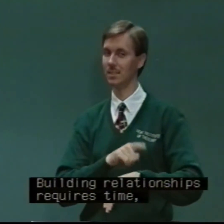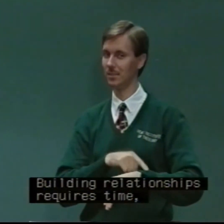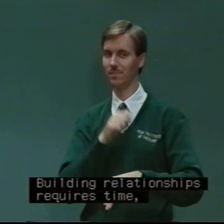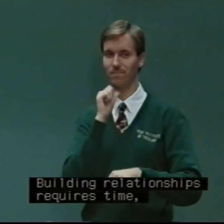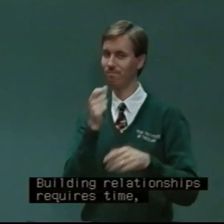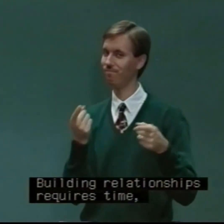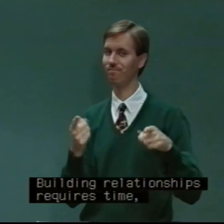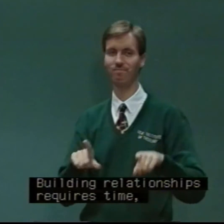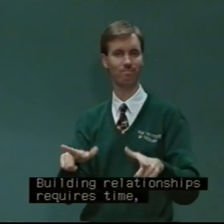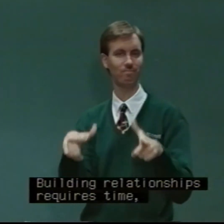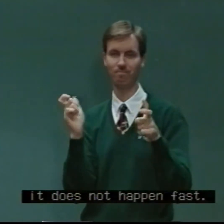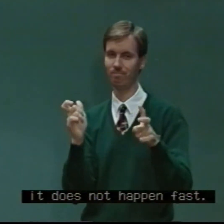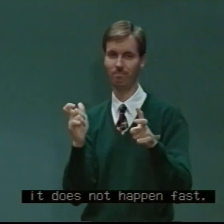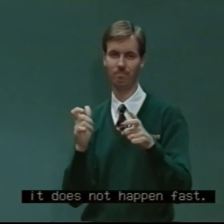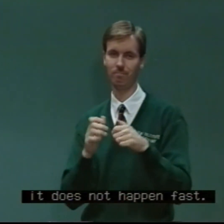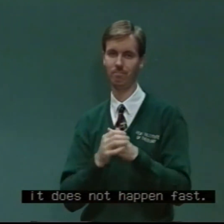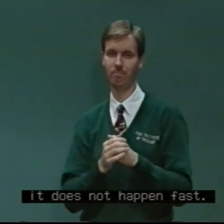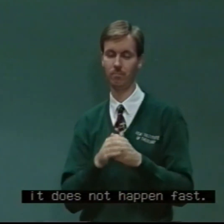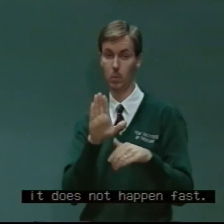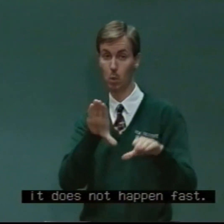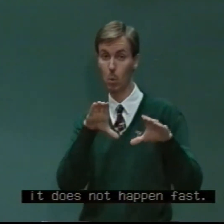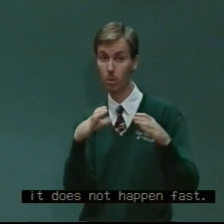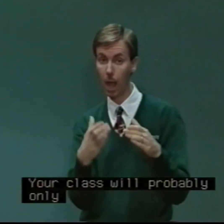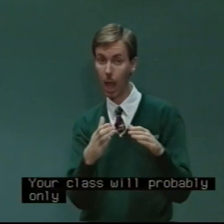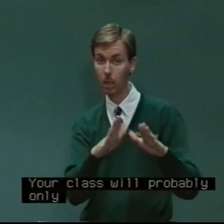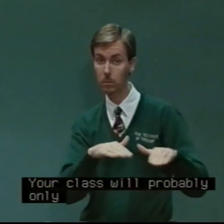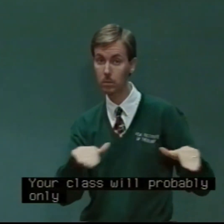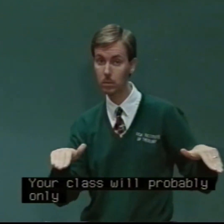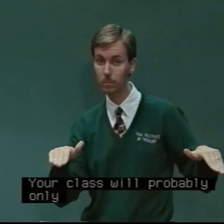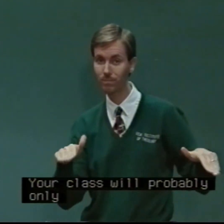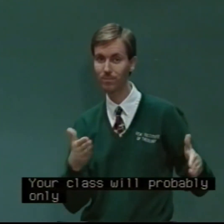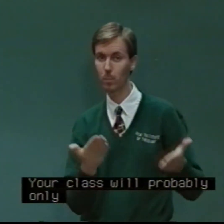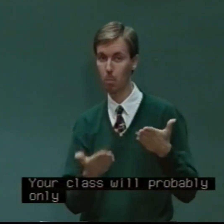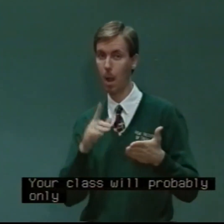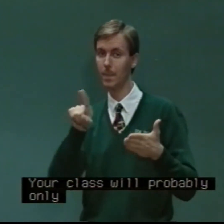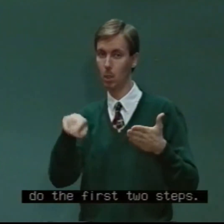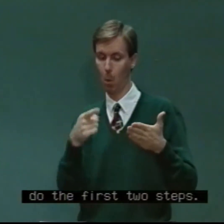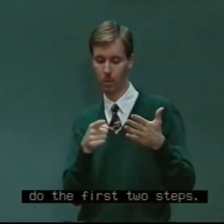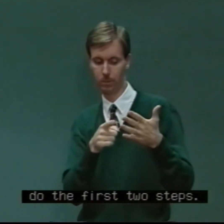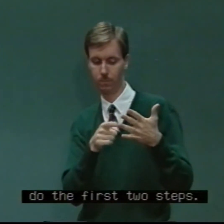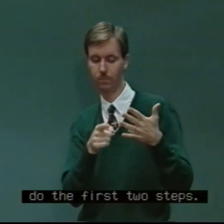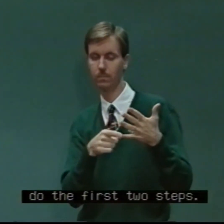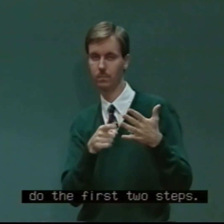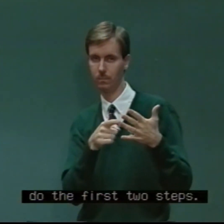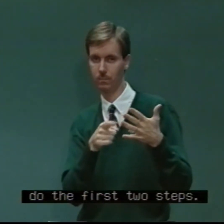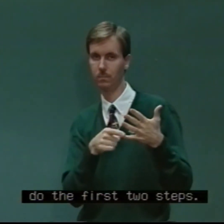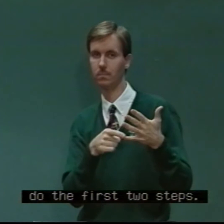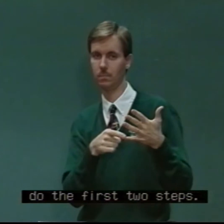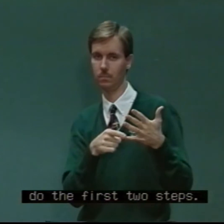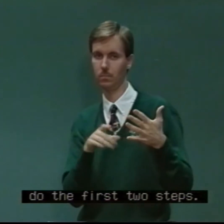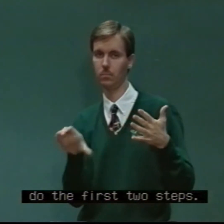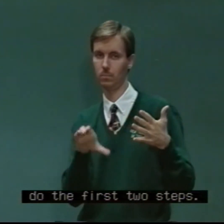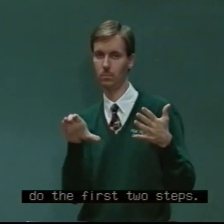Building relationships requires time. does not happen fast. Your class will probably only do the first two steps.